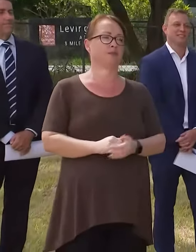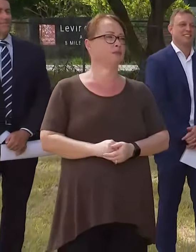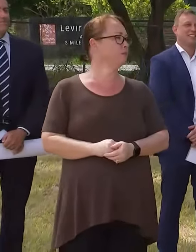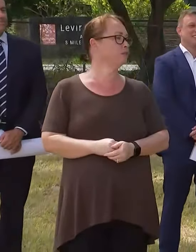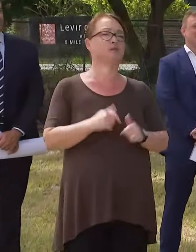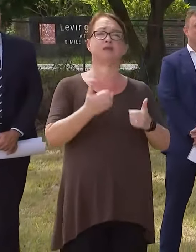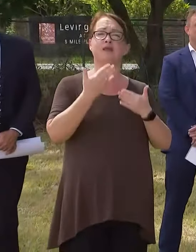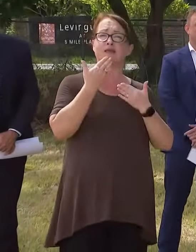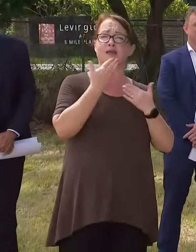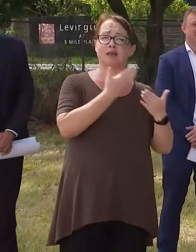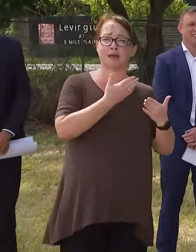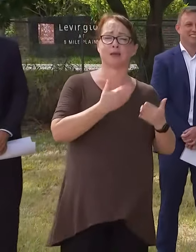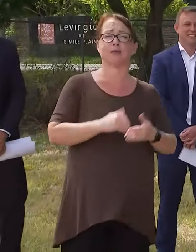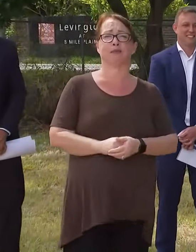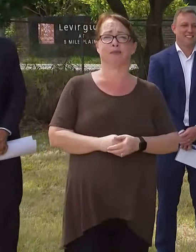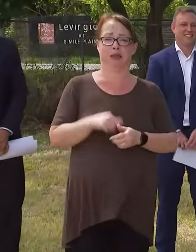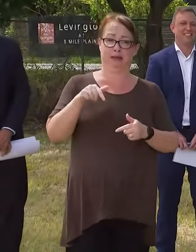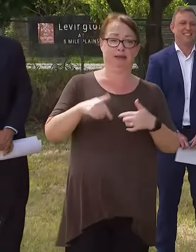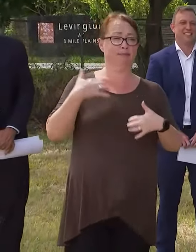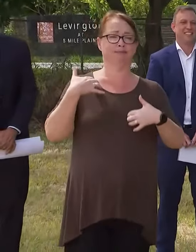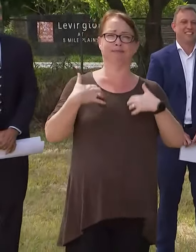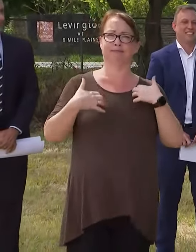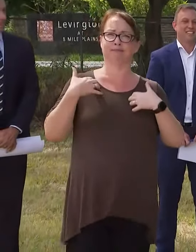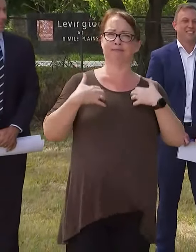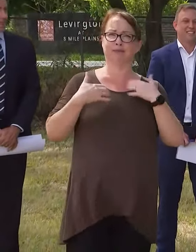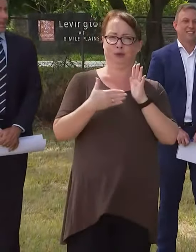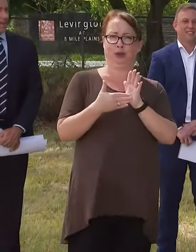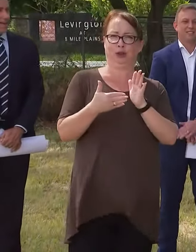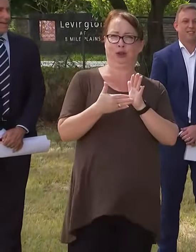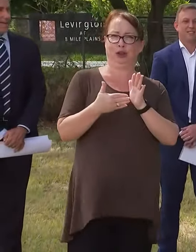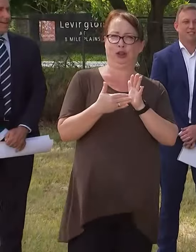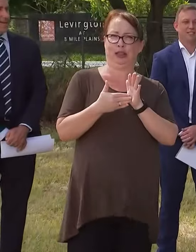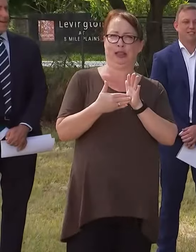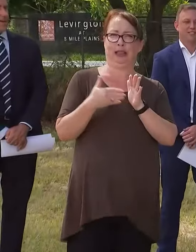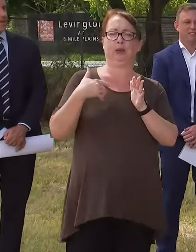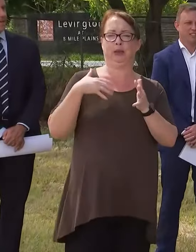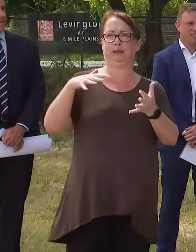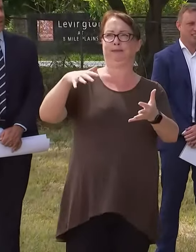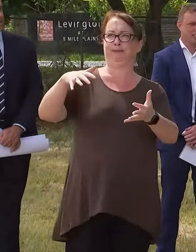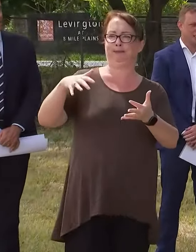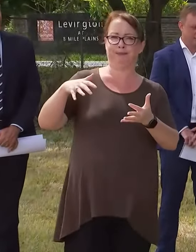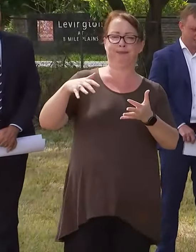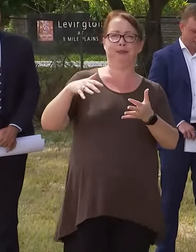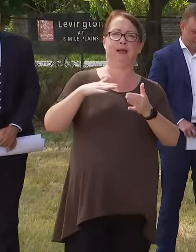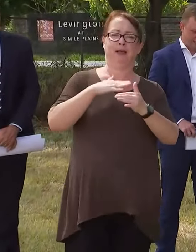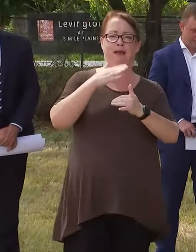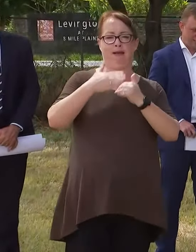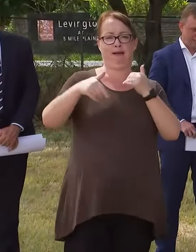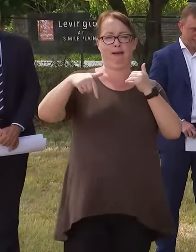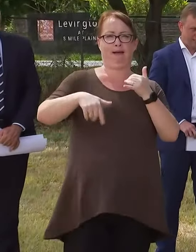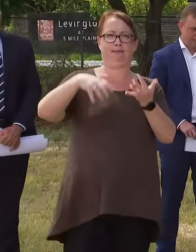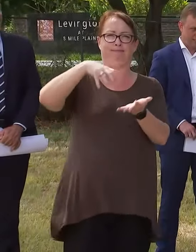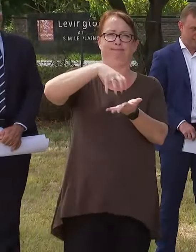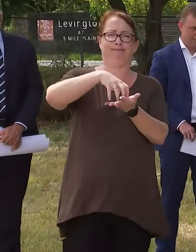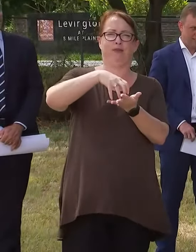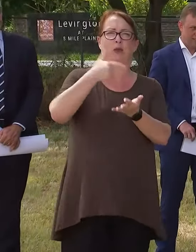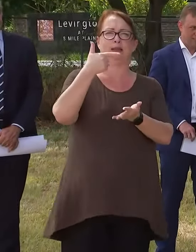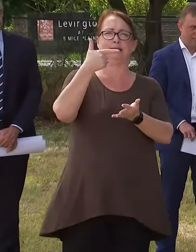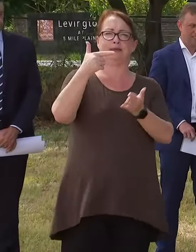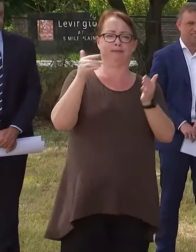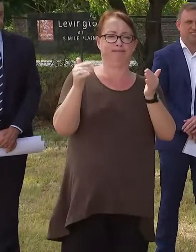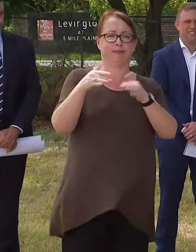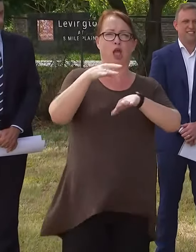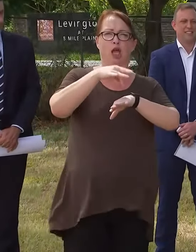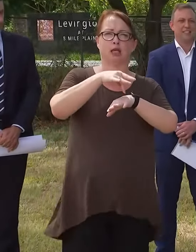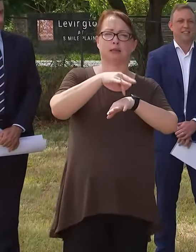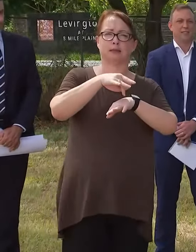Thank you, Premier, and this is an exciting day that we have secured the last site in the seven satellite hospitals, and in